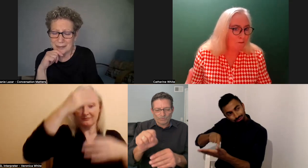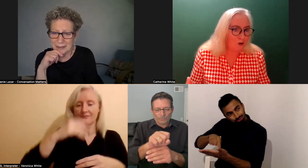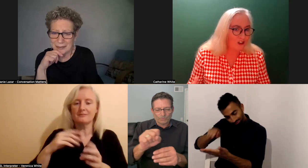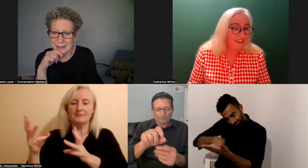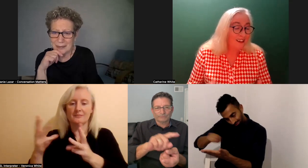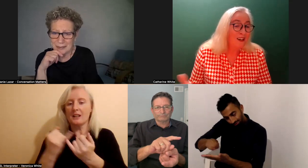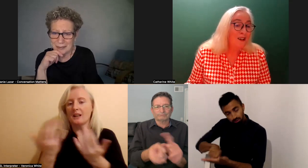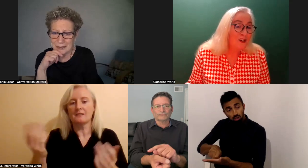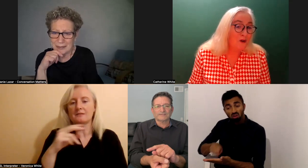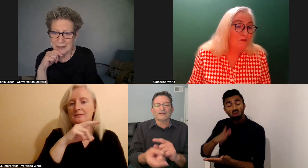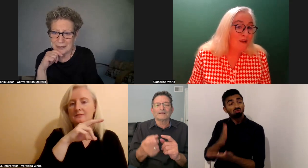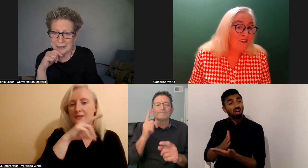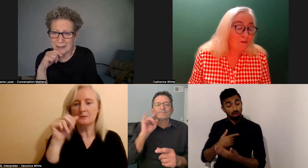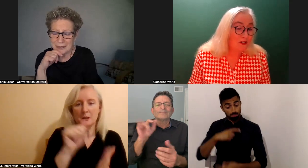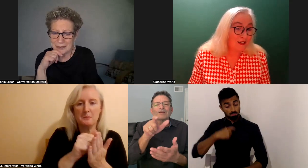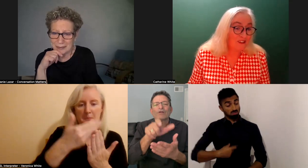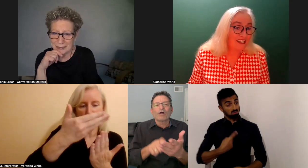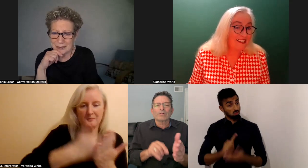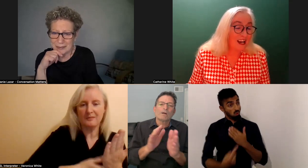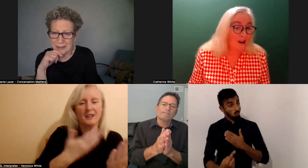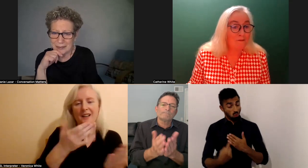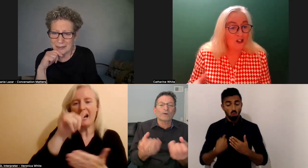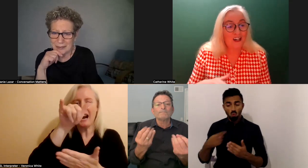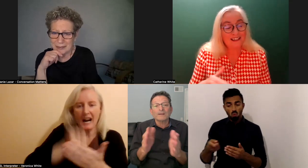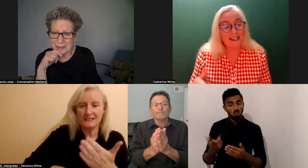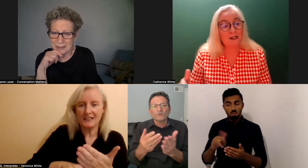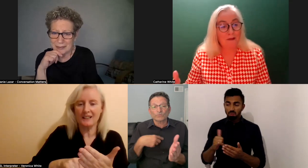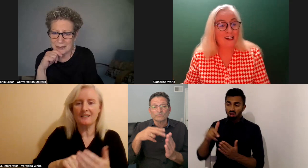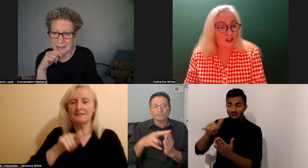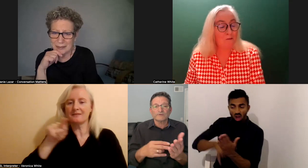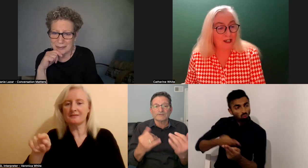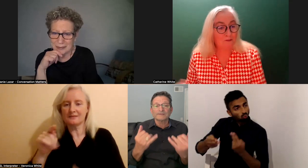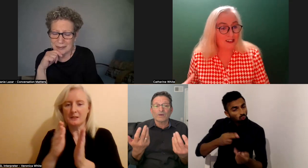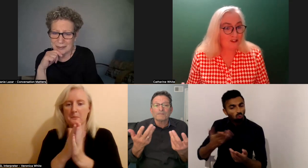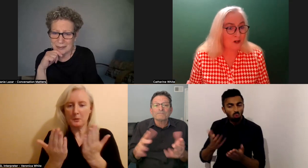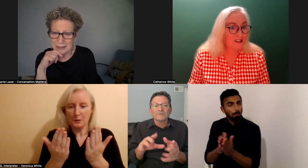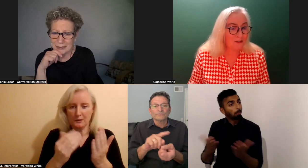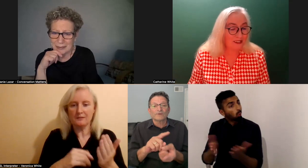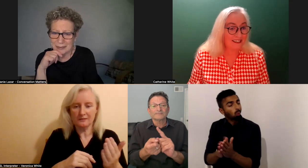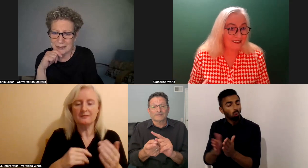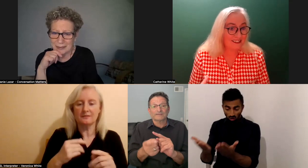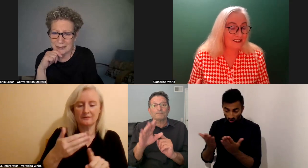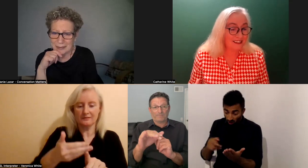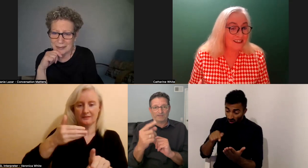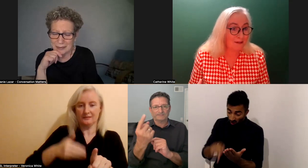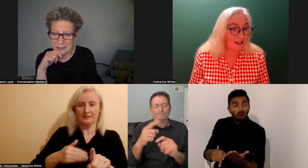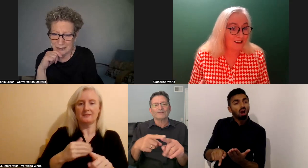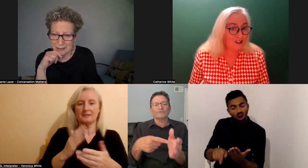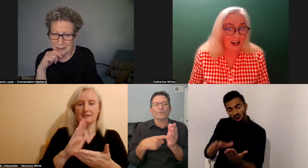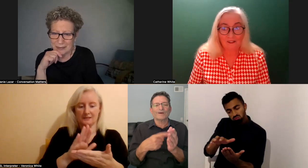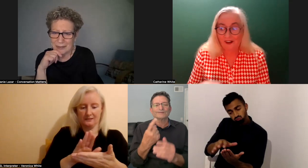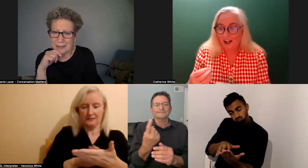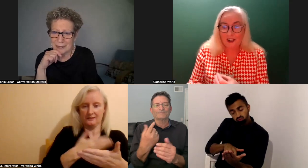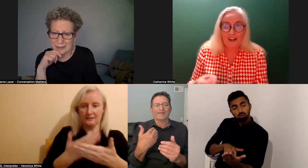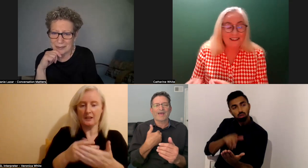article, a book. You know, many of the books that we read now have been translated by somebody, but it requires somebody that has got an in-depth